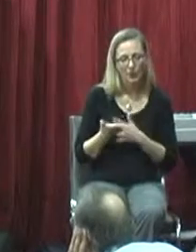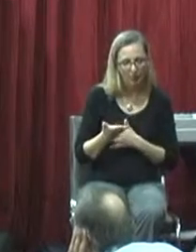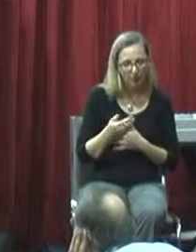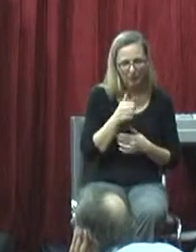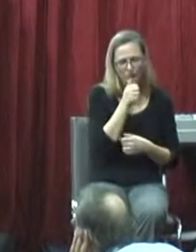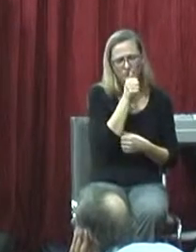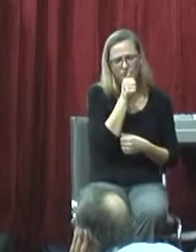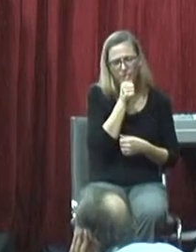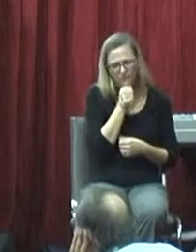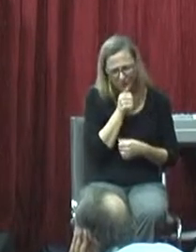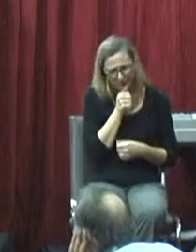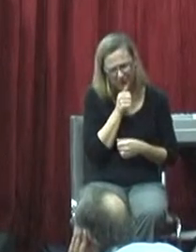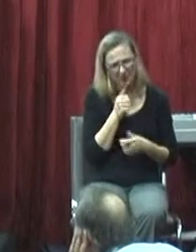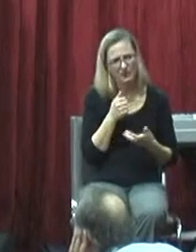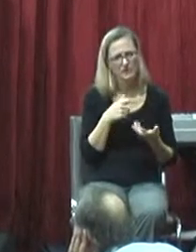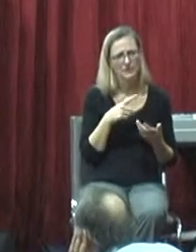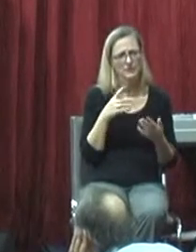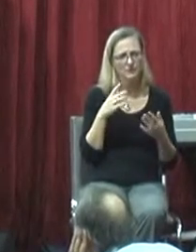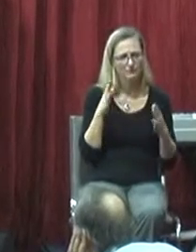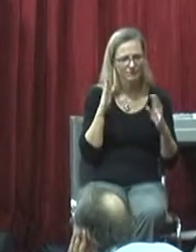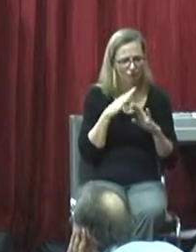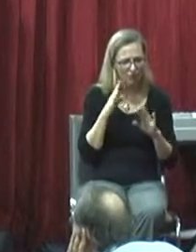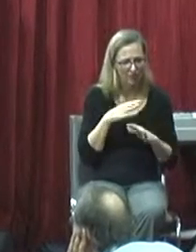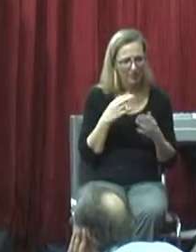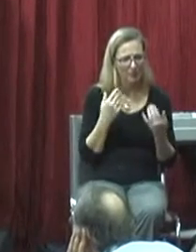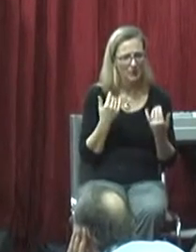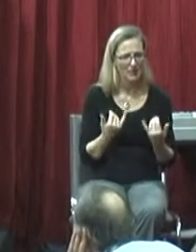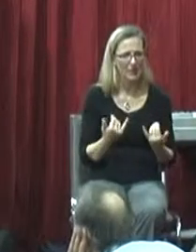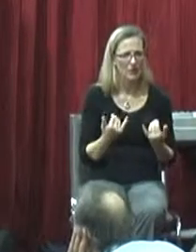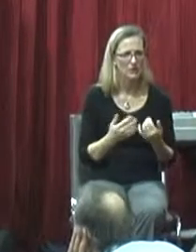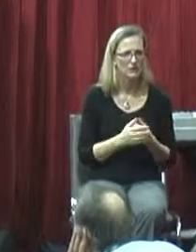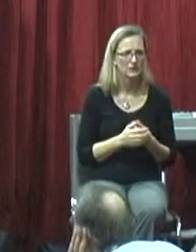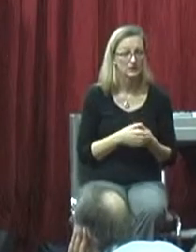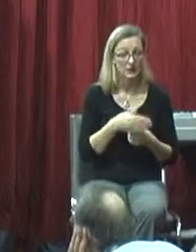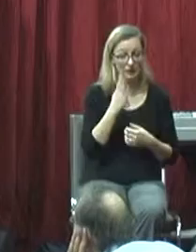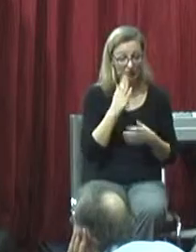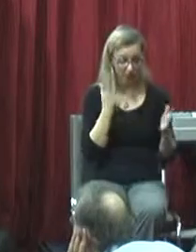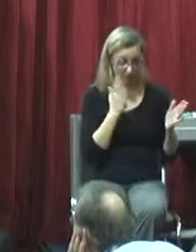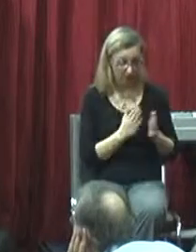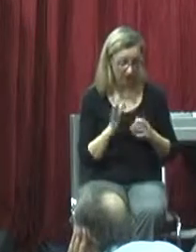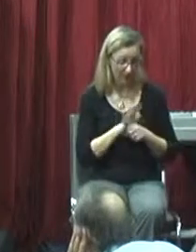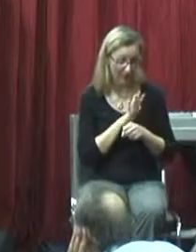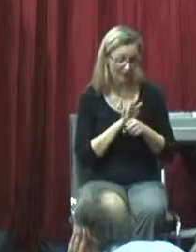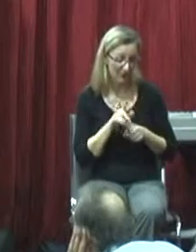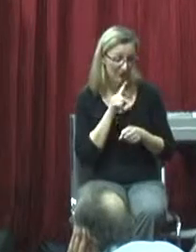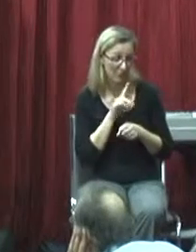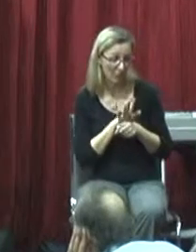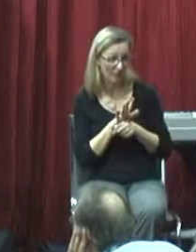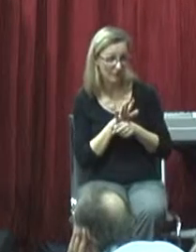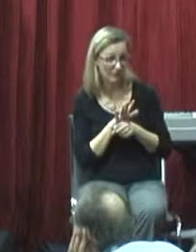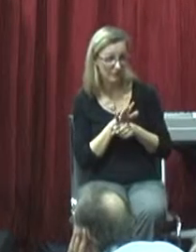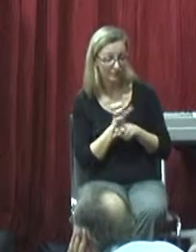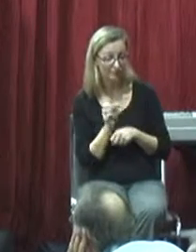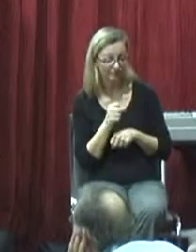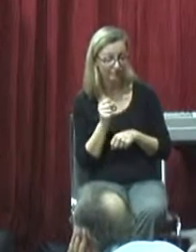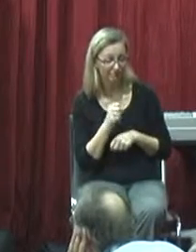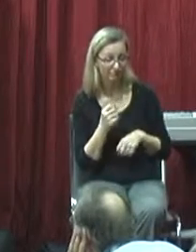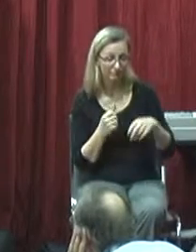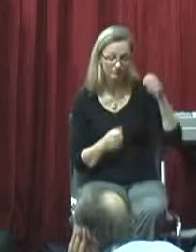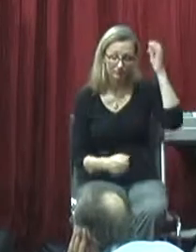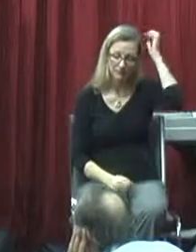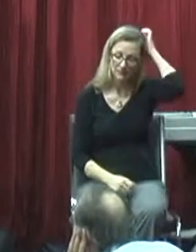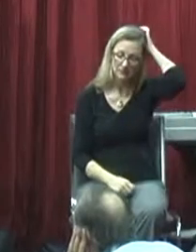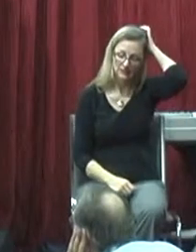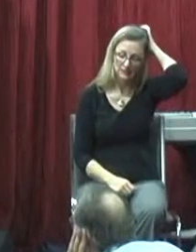this trial of fear he was going through at this time. God was planning to fulfill the promise he'd made to Jacob of Bethel. Remember, God